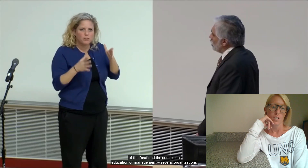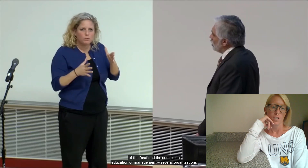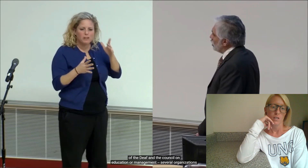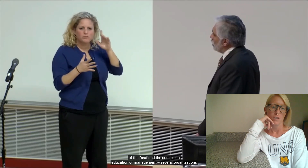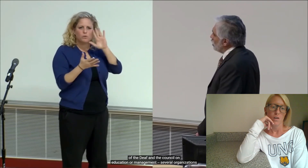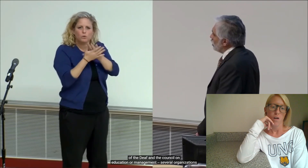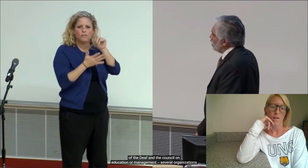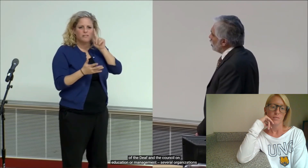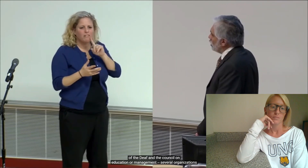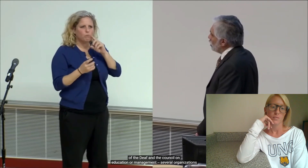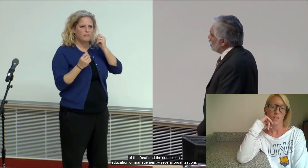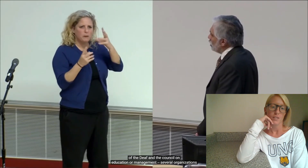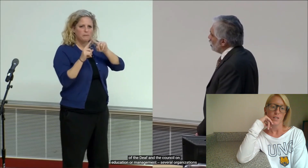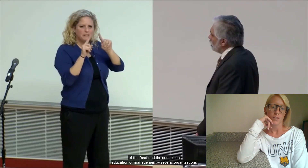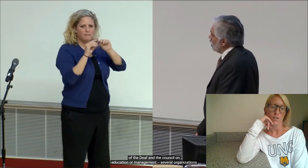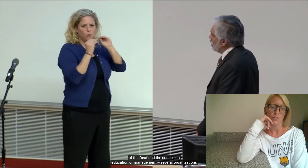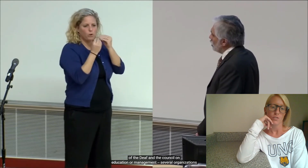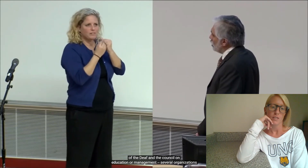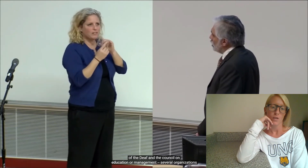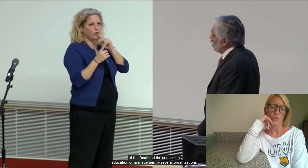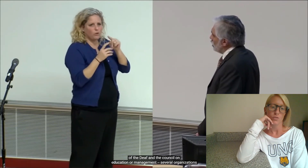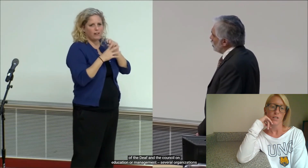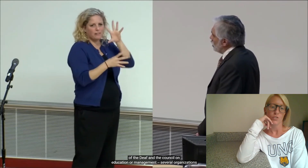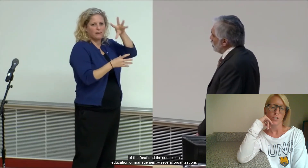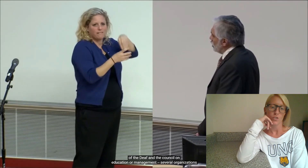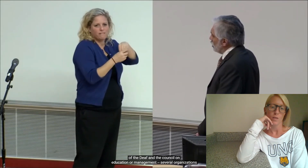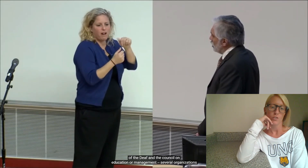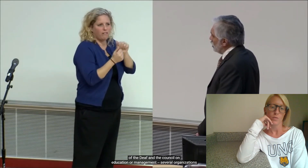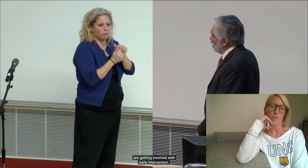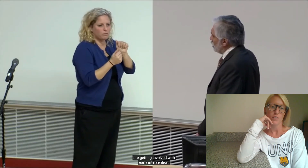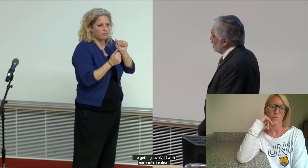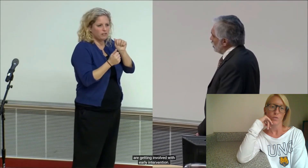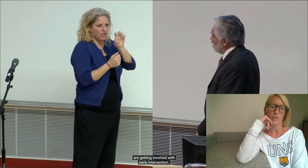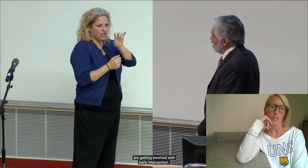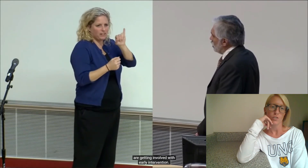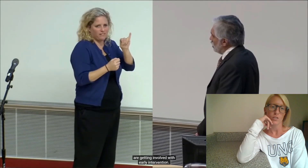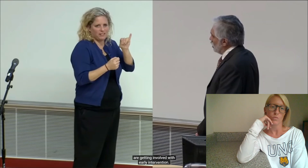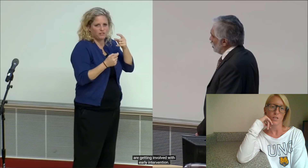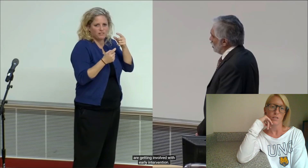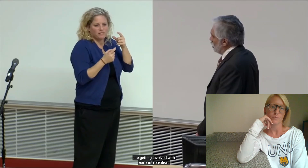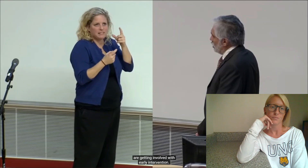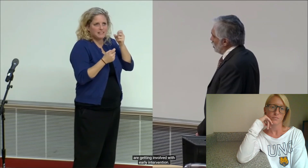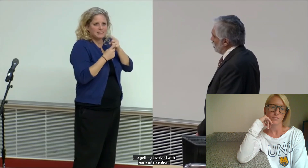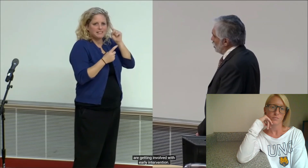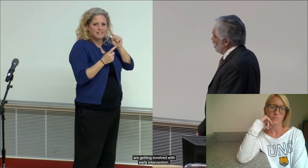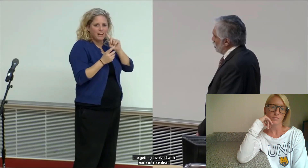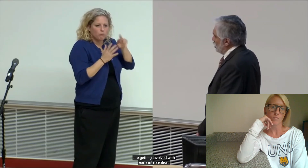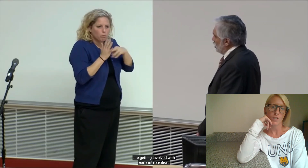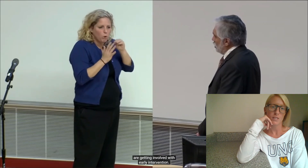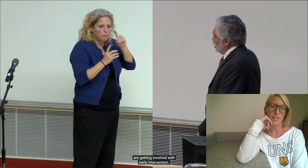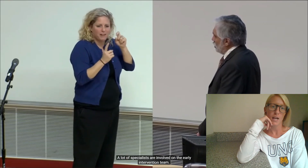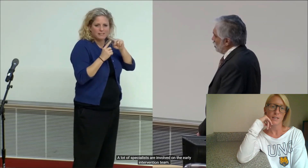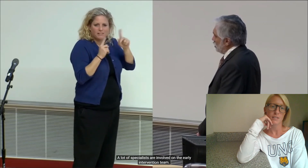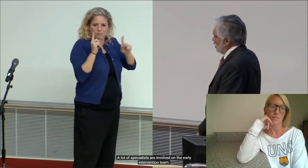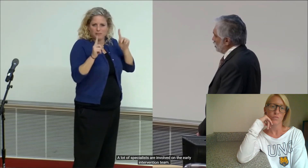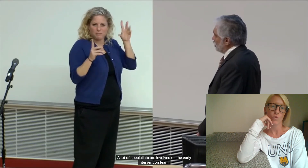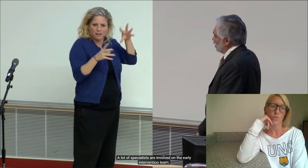on Educational Management. There are several organizations that are getting involved in this now with early